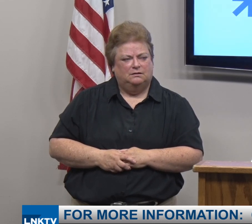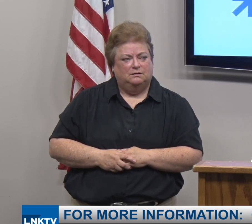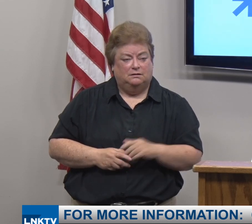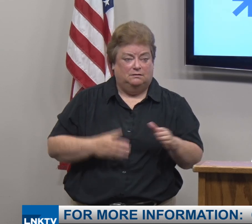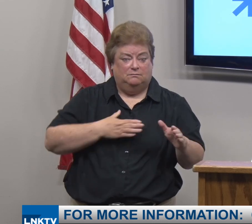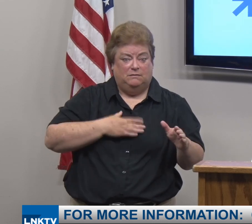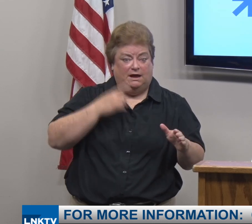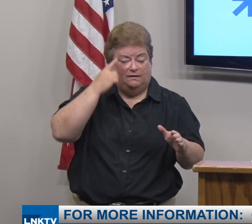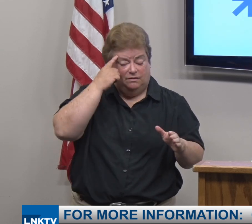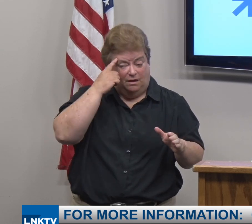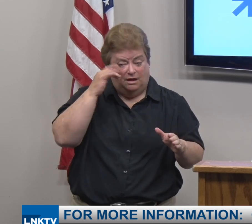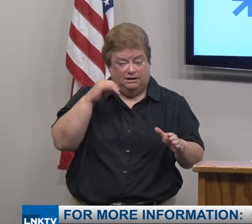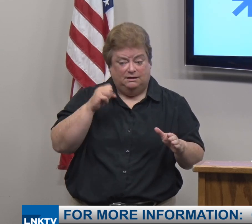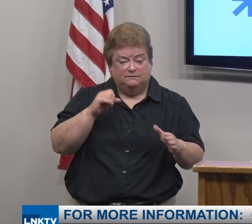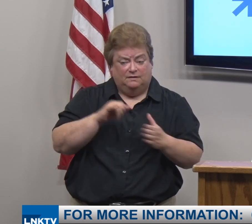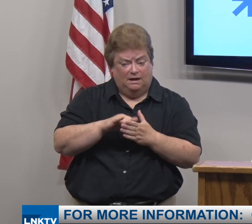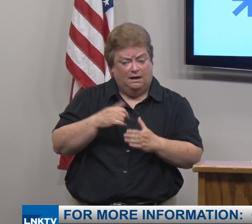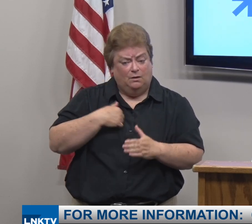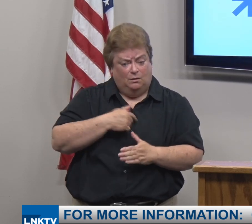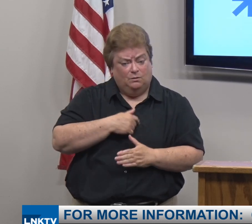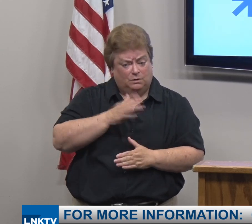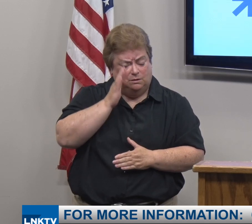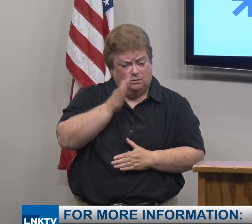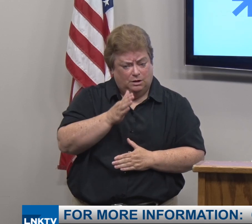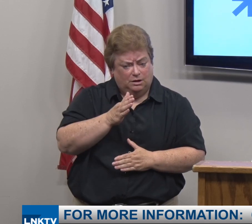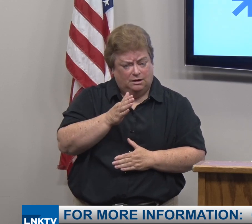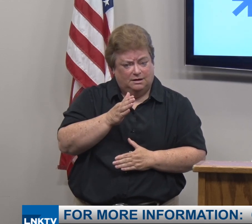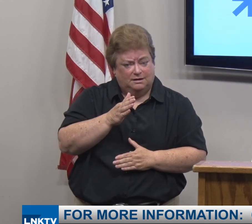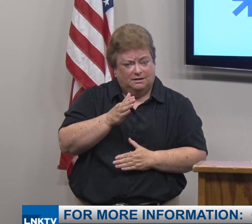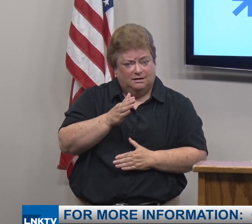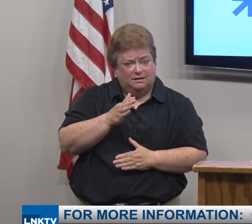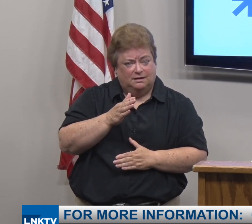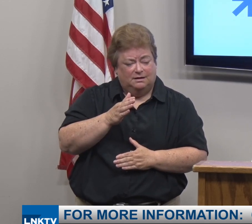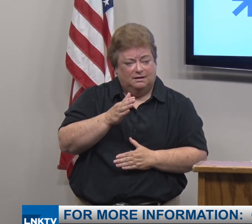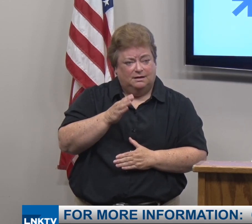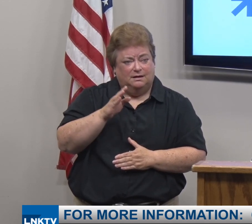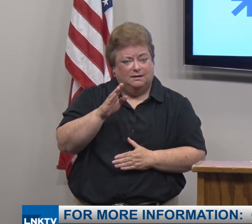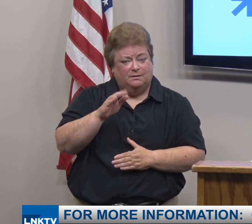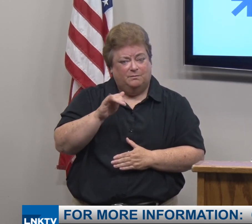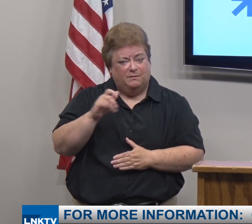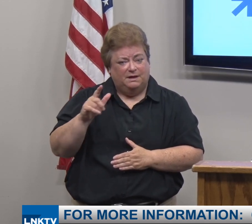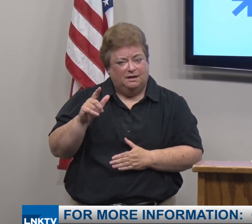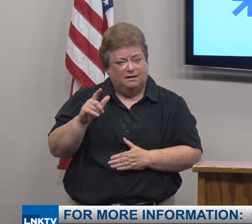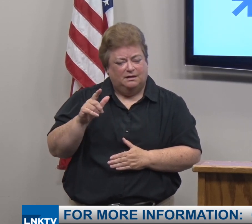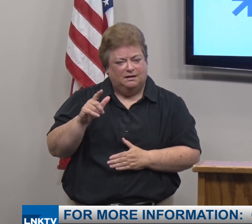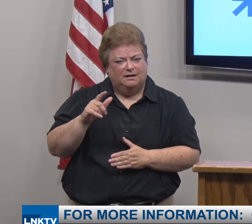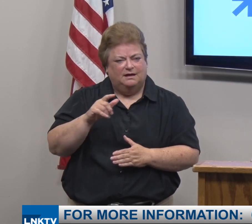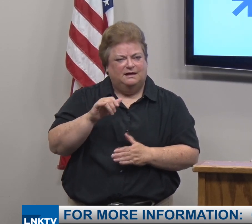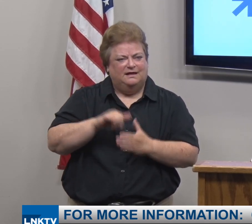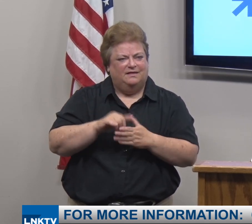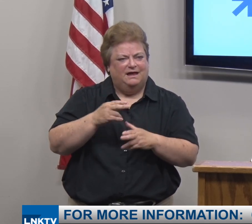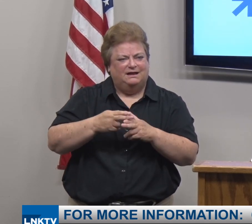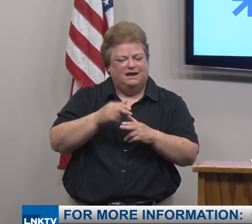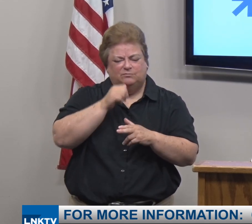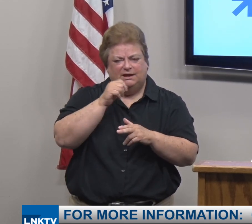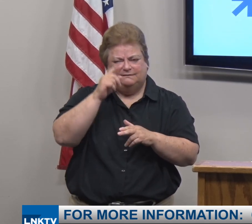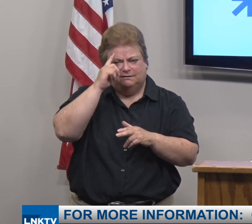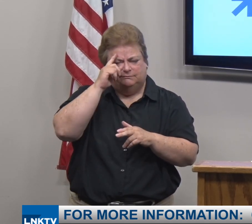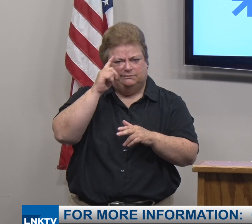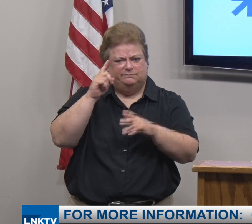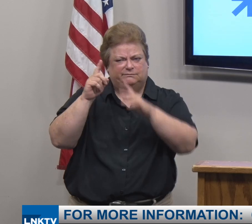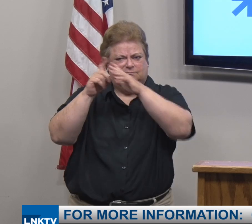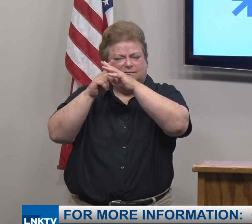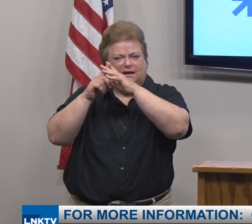My thought is we would be. I haven't, that one, I'm sorry, Bill, the name isn't just popping right up. But